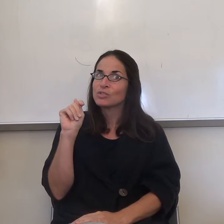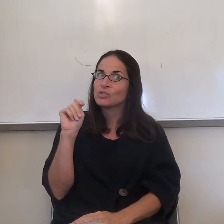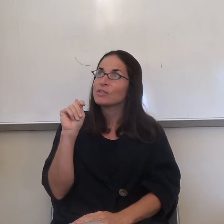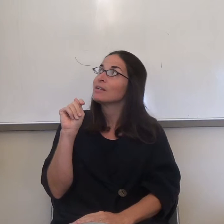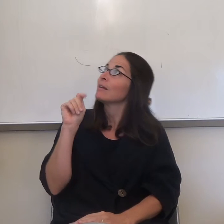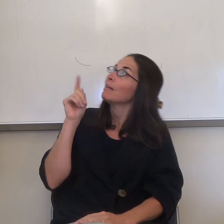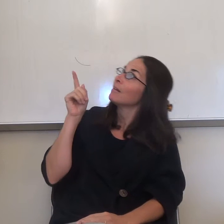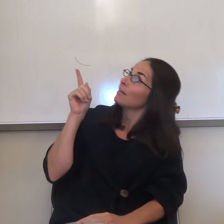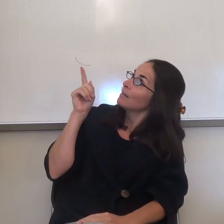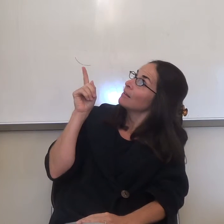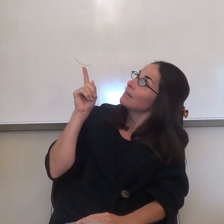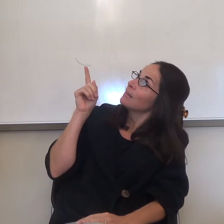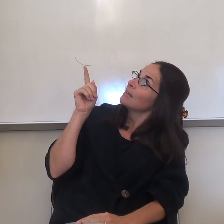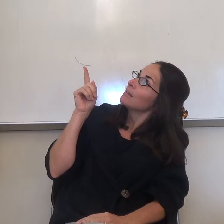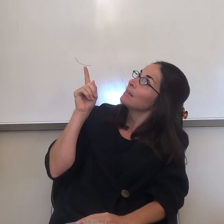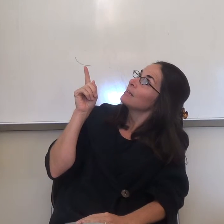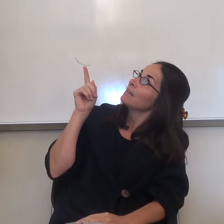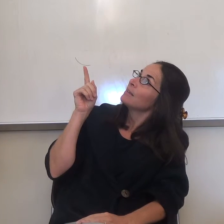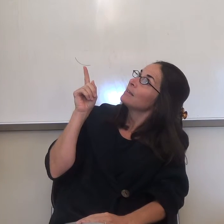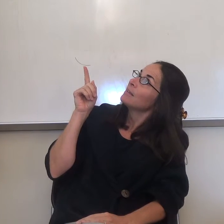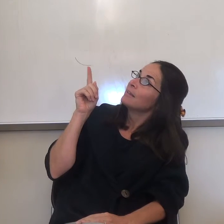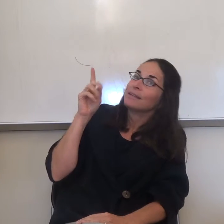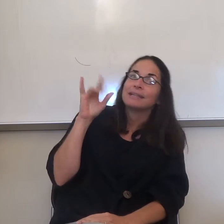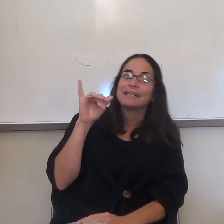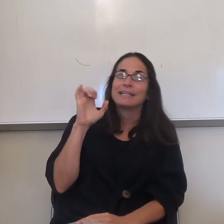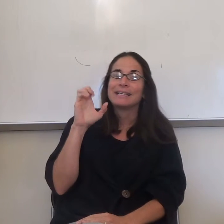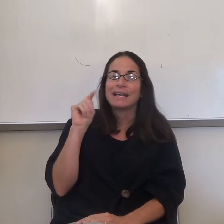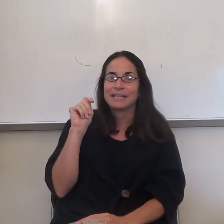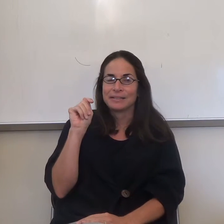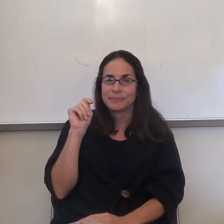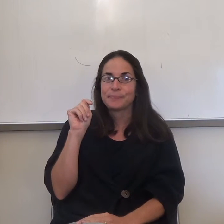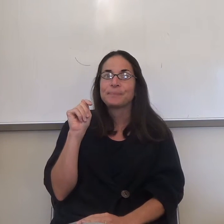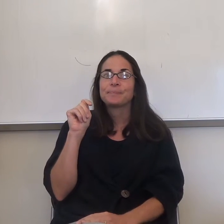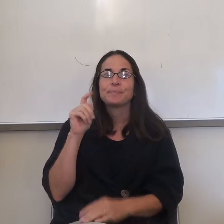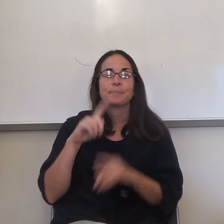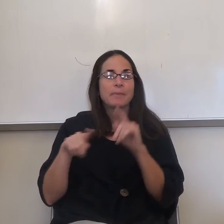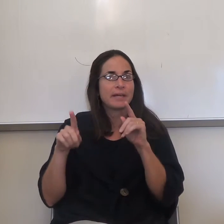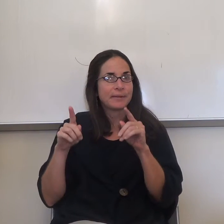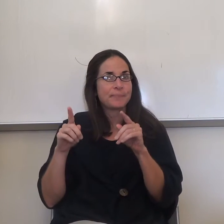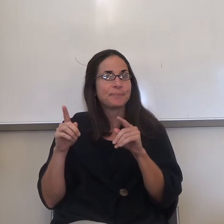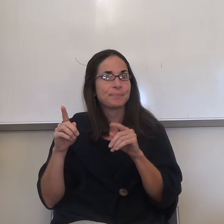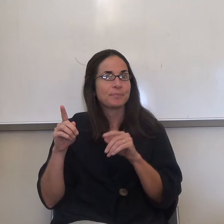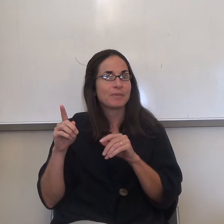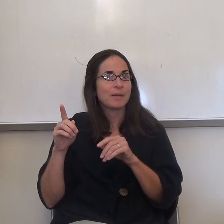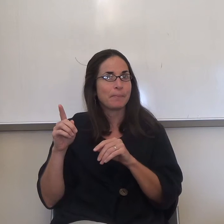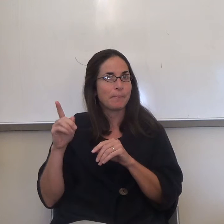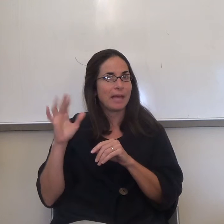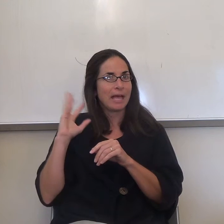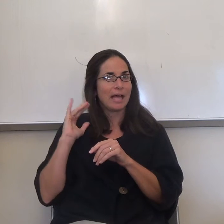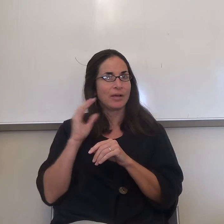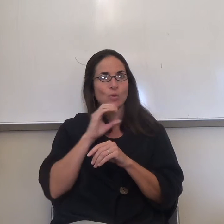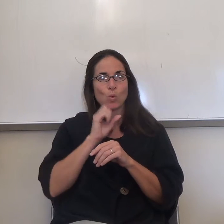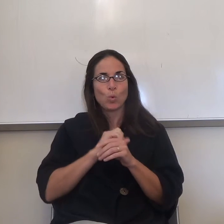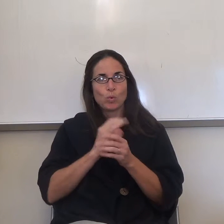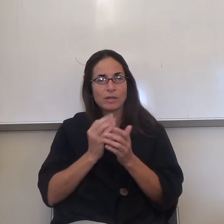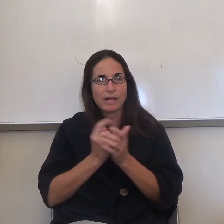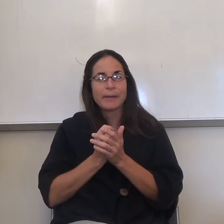right. went into saying that, hey, look, back there in the old times. Okay, so listen to what you're saying. There's a reversal transition. So